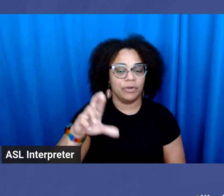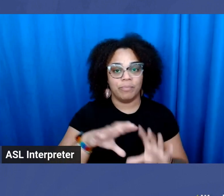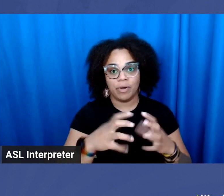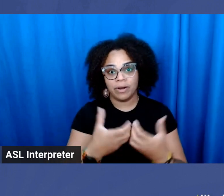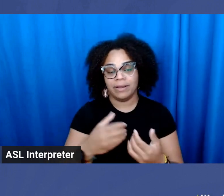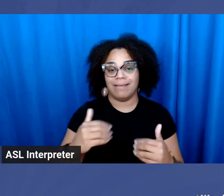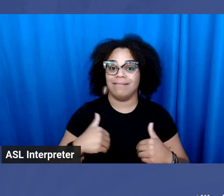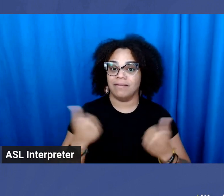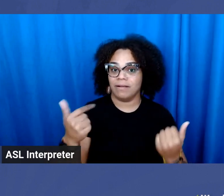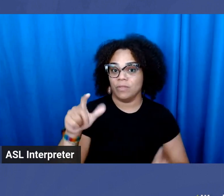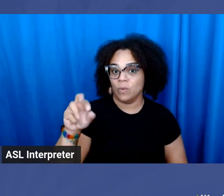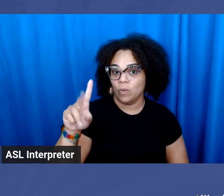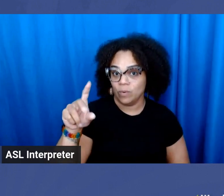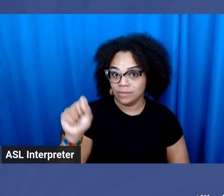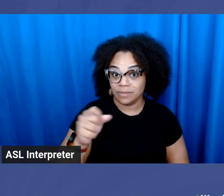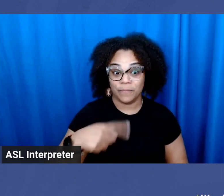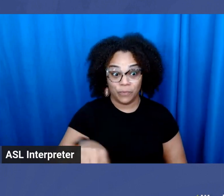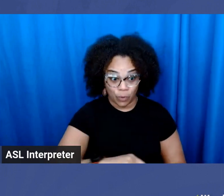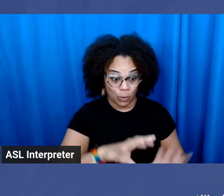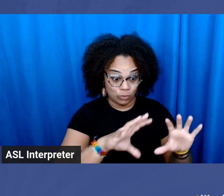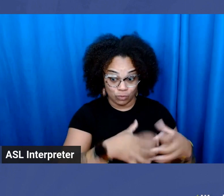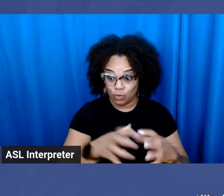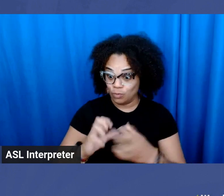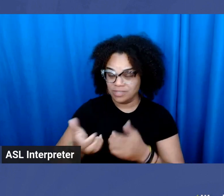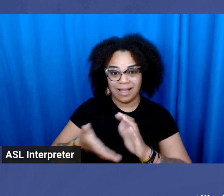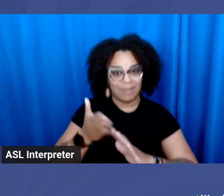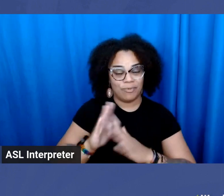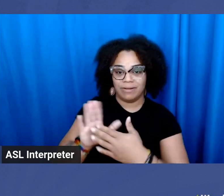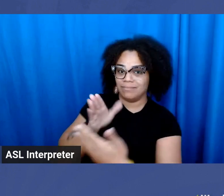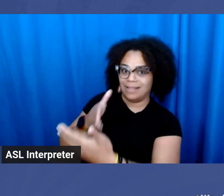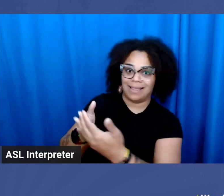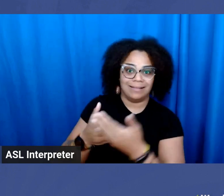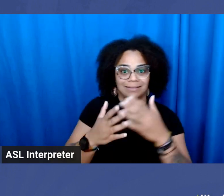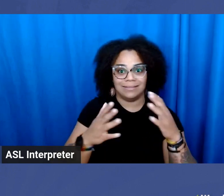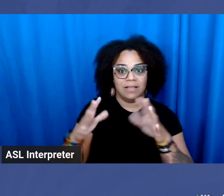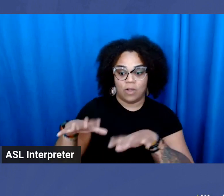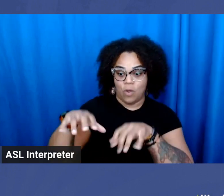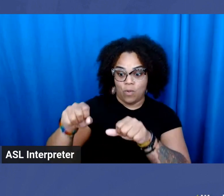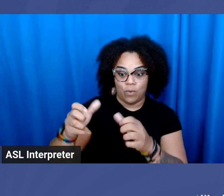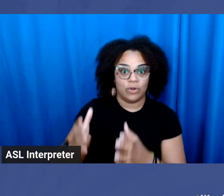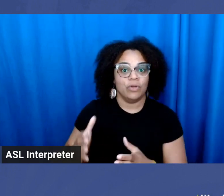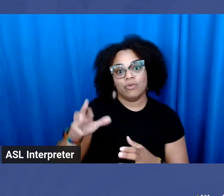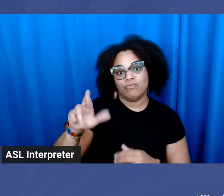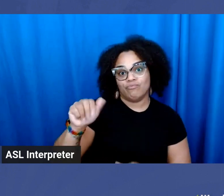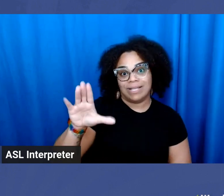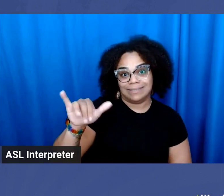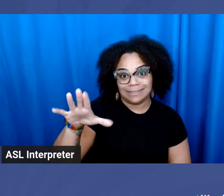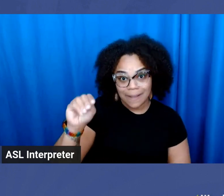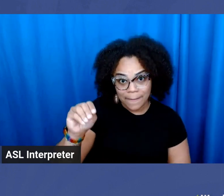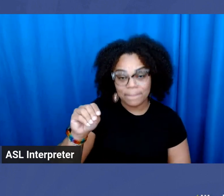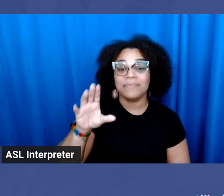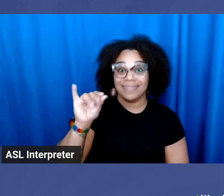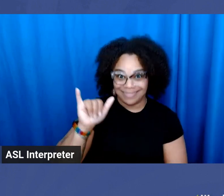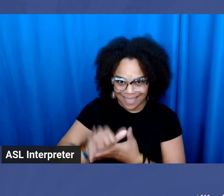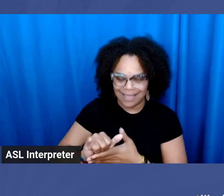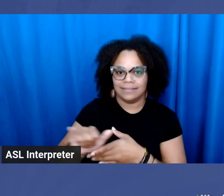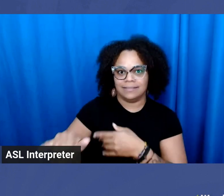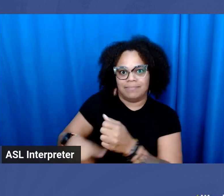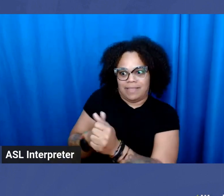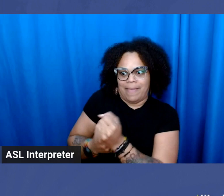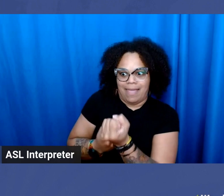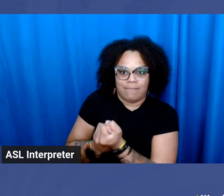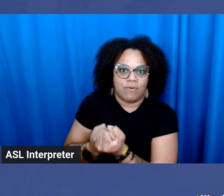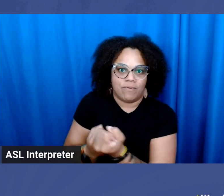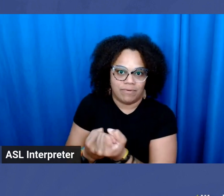groups operated in resistance to colonial racism that lingers in leftist thought, and that is the backbone of capitalism,